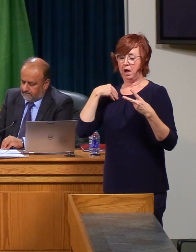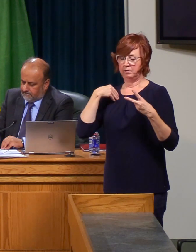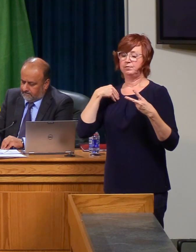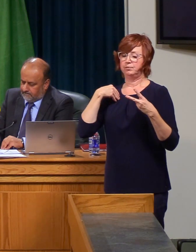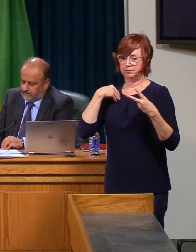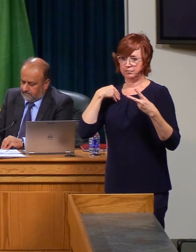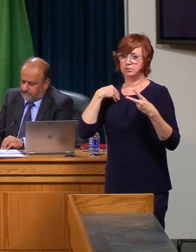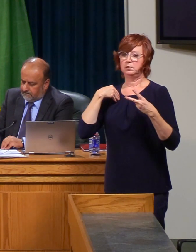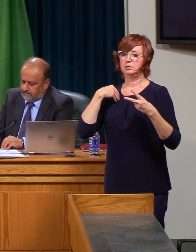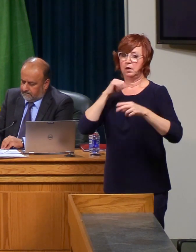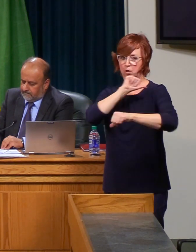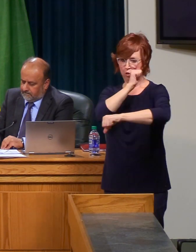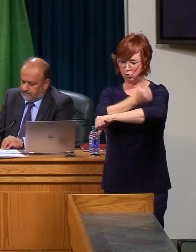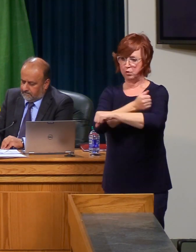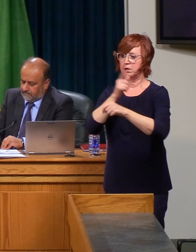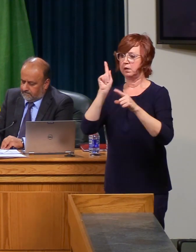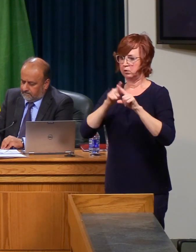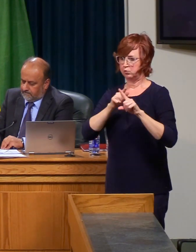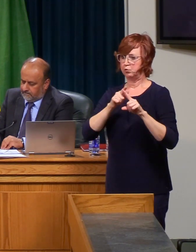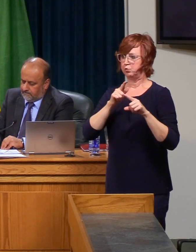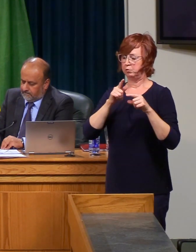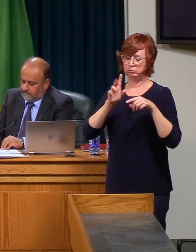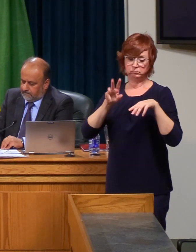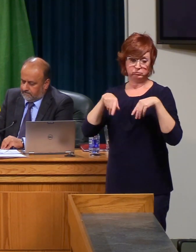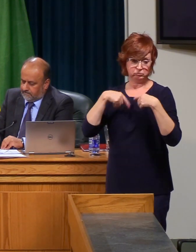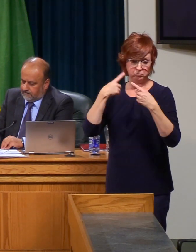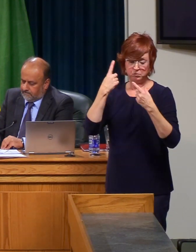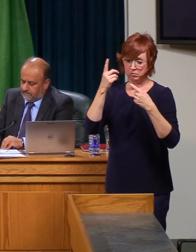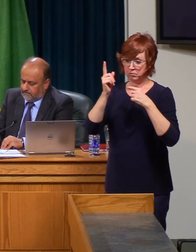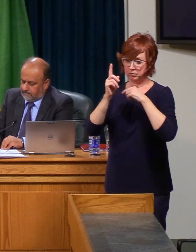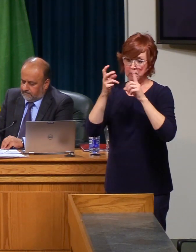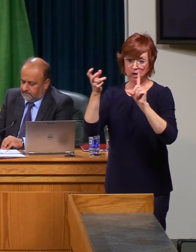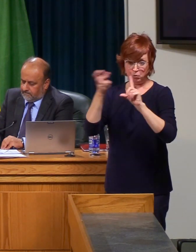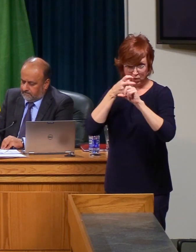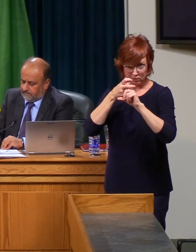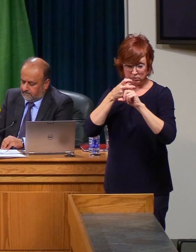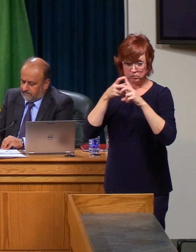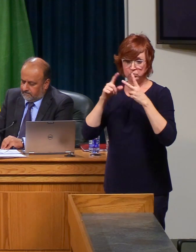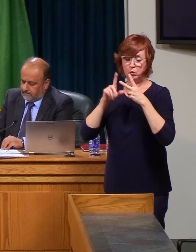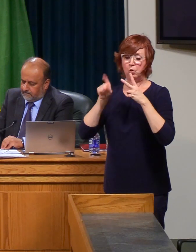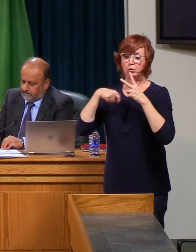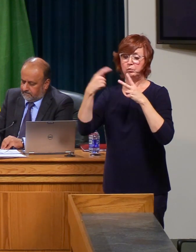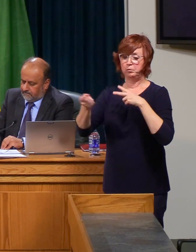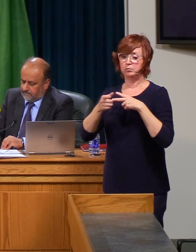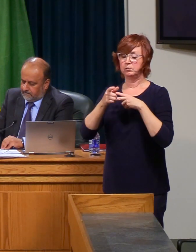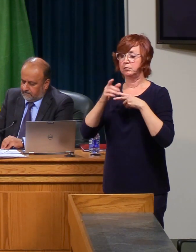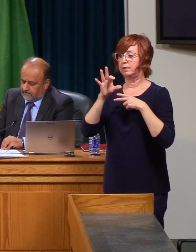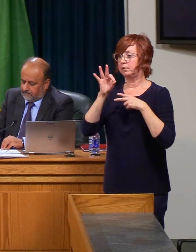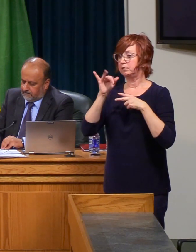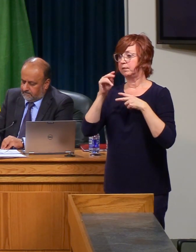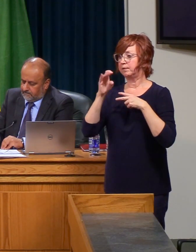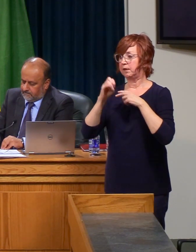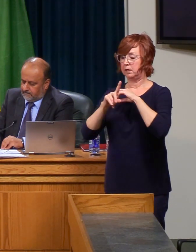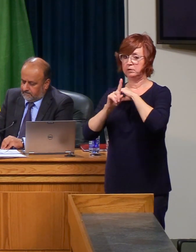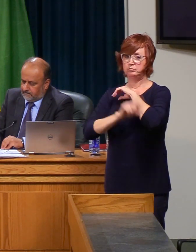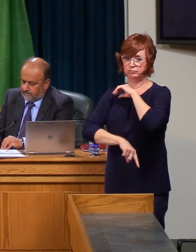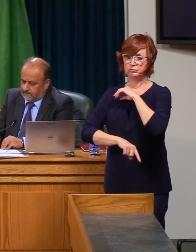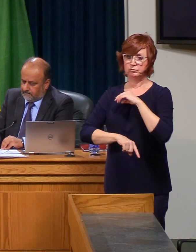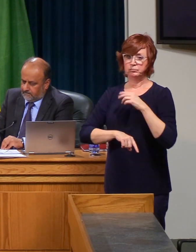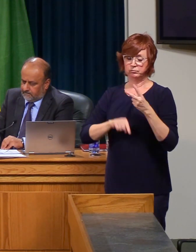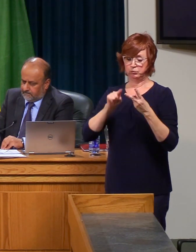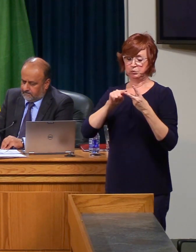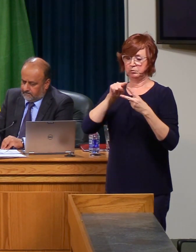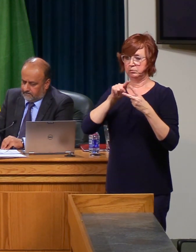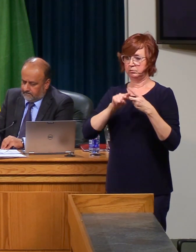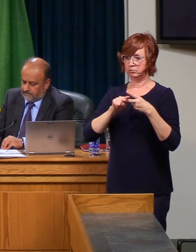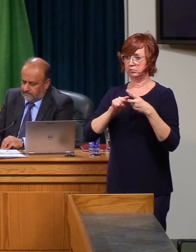can levy fines or conduct an arrest to ensure that happens. This is by far and away